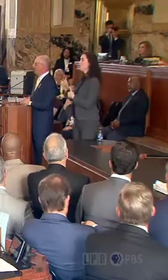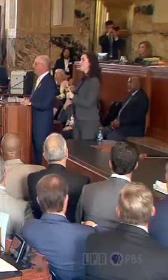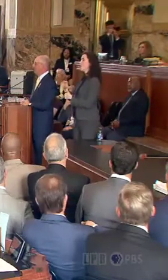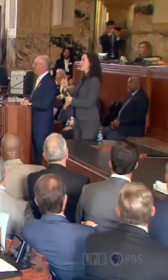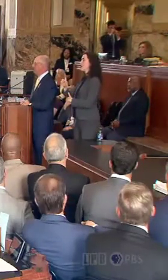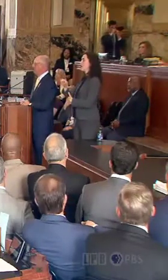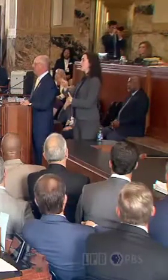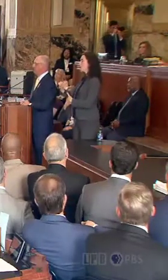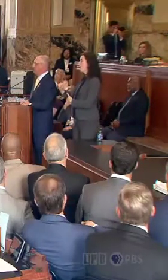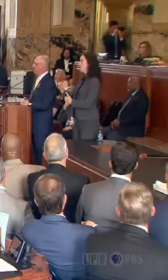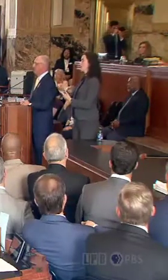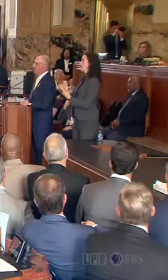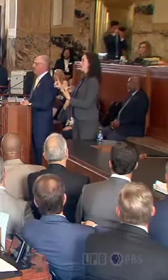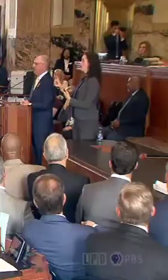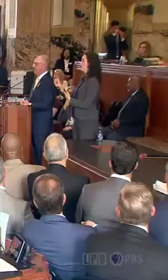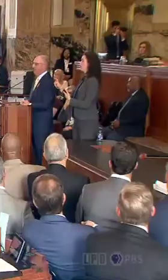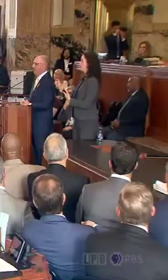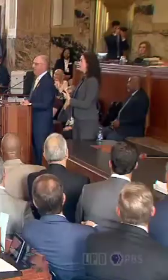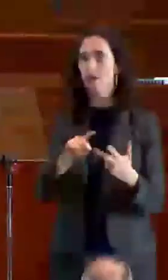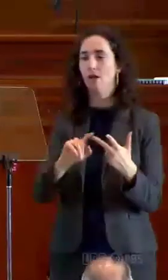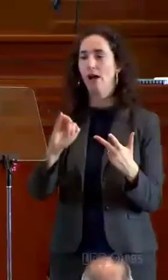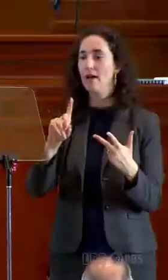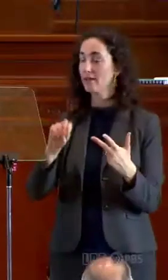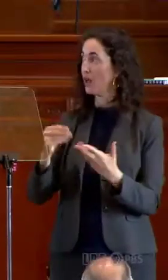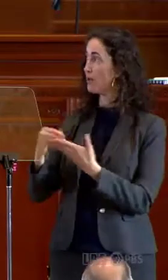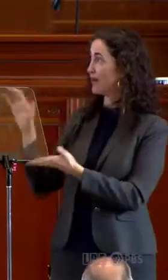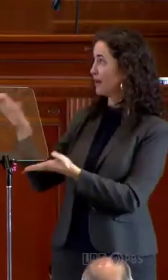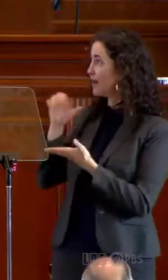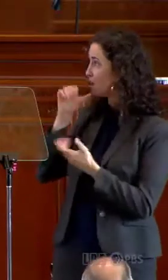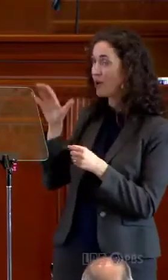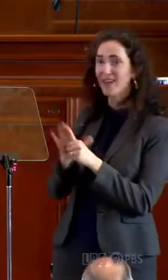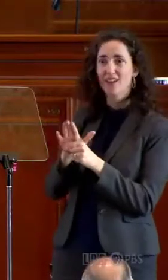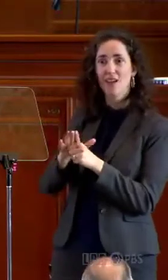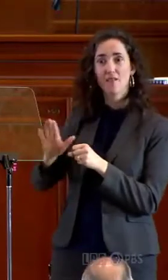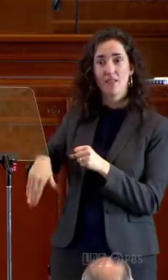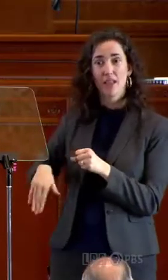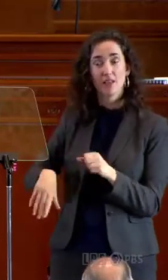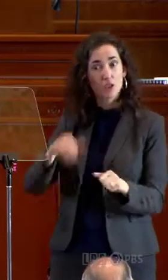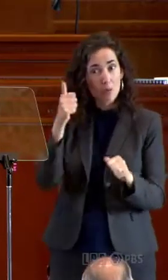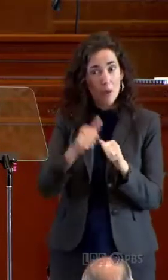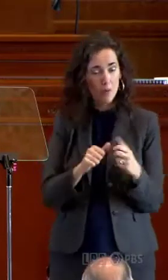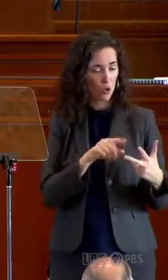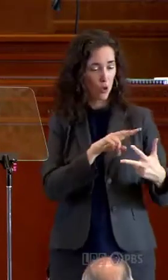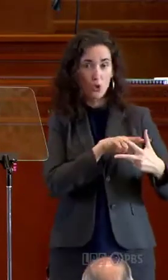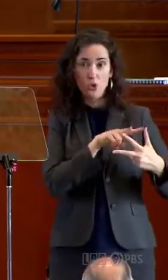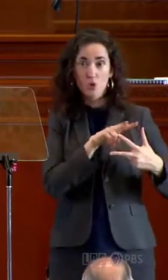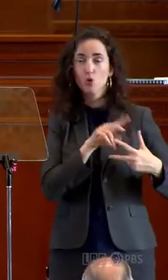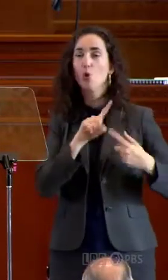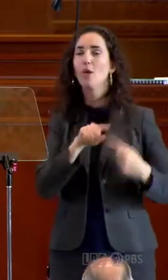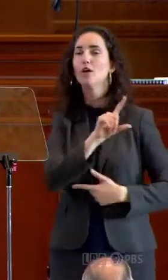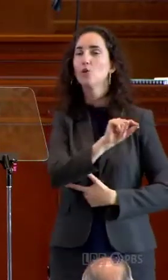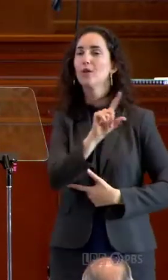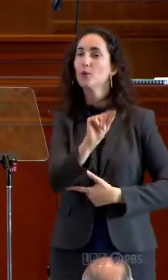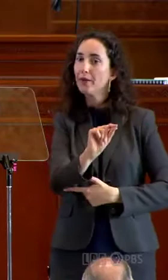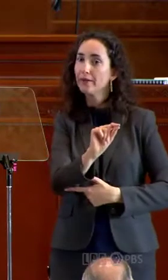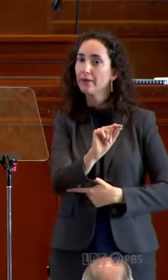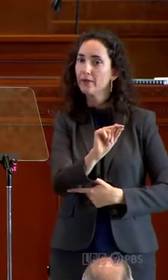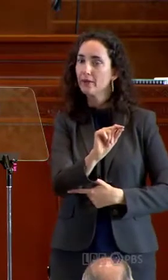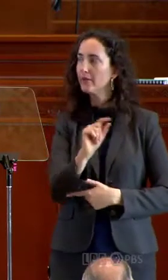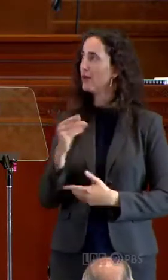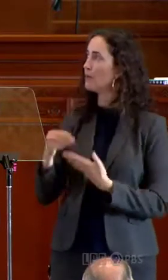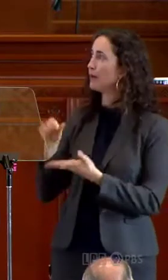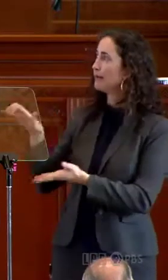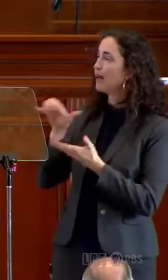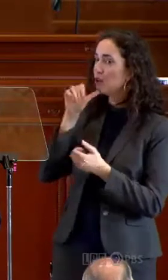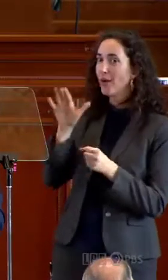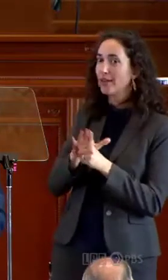Laura, Delta, and Ida. And remember, 2 of those hurricanes were in 2020. And while I probably